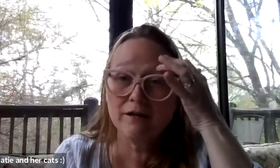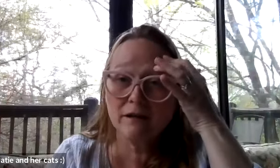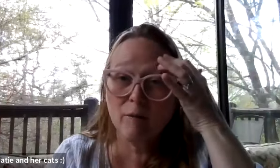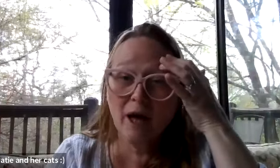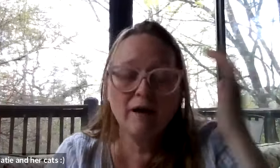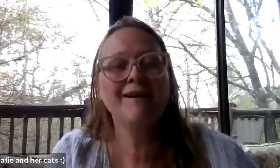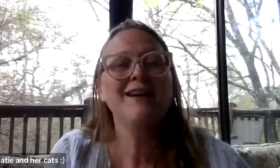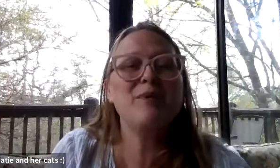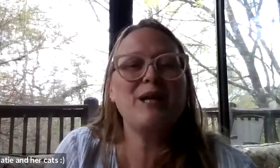hurts a little bit, but